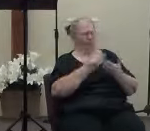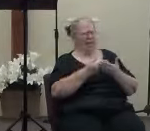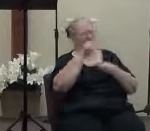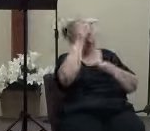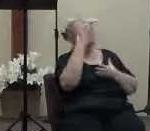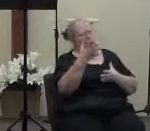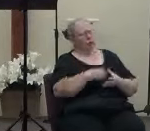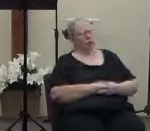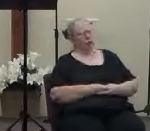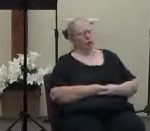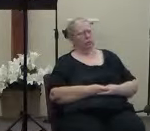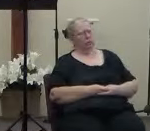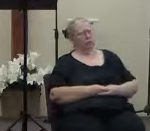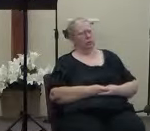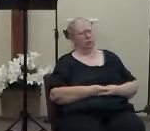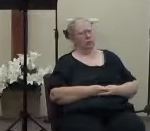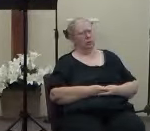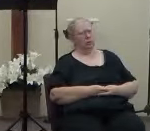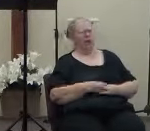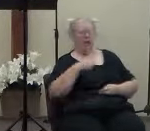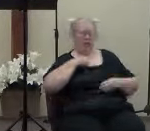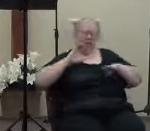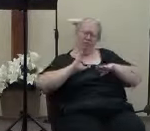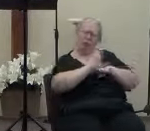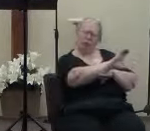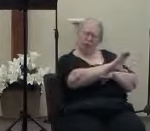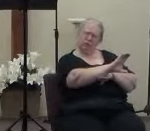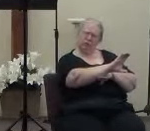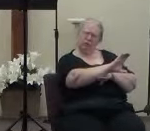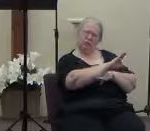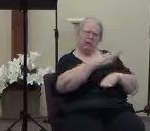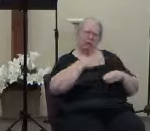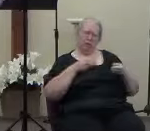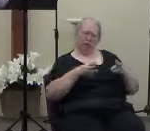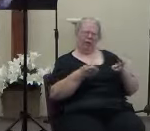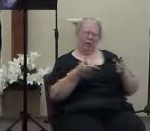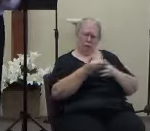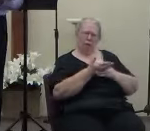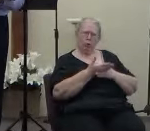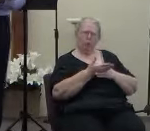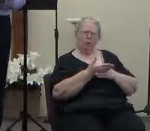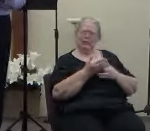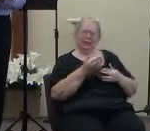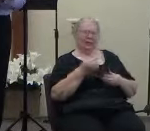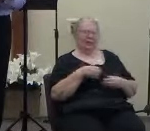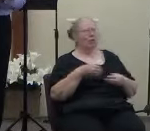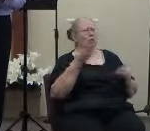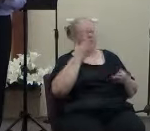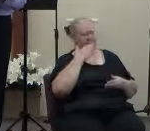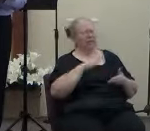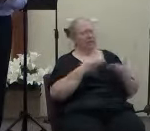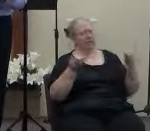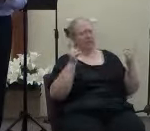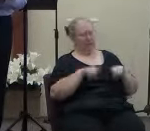Man, if I crash the doors open, and sorry for that. You cannot fast as you do today and